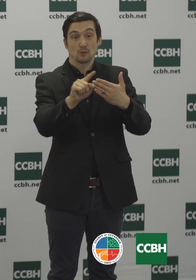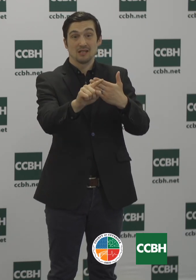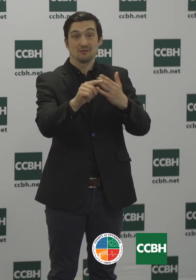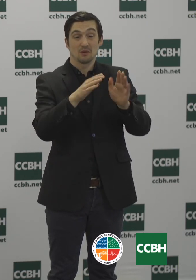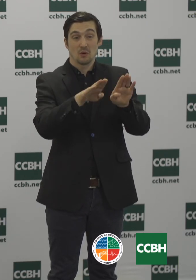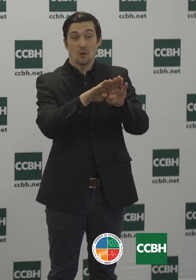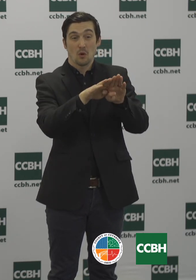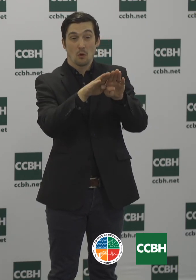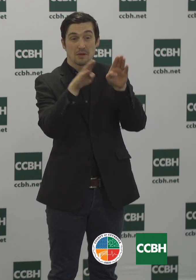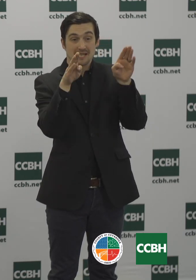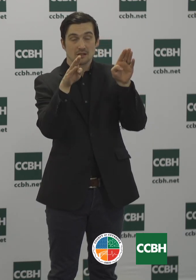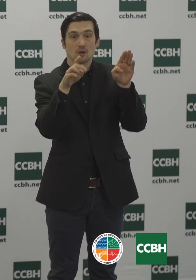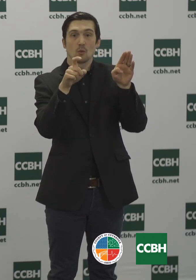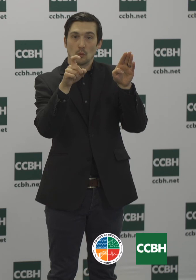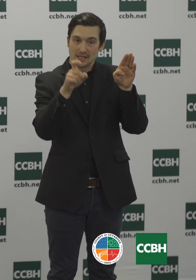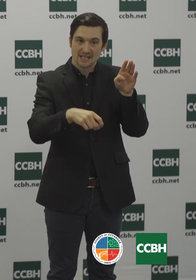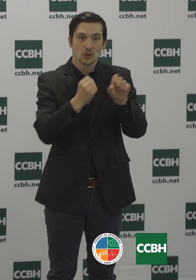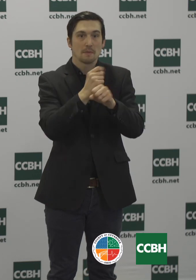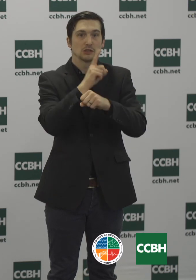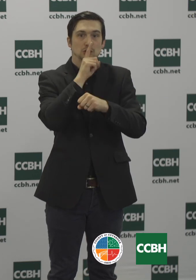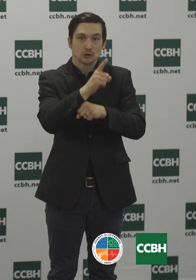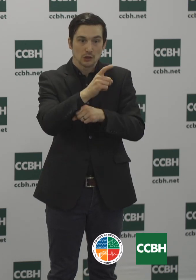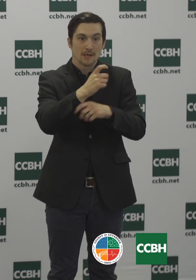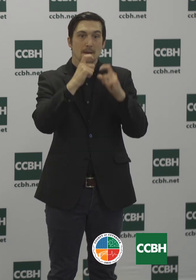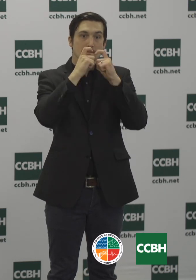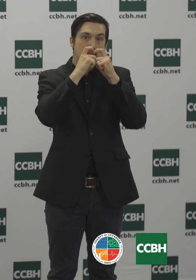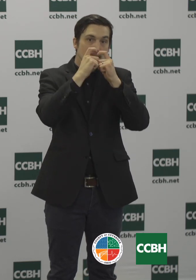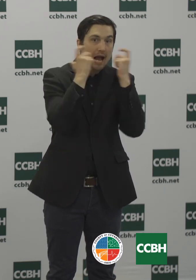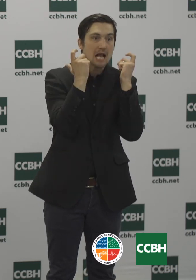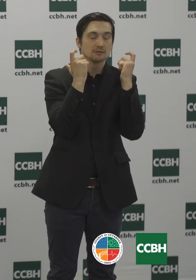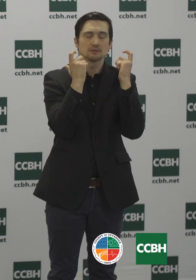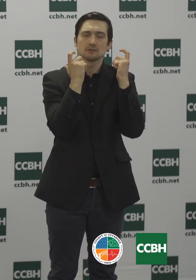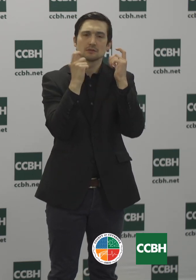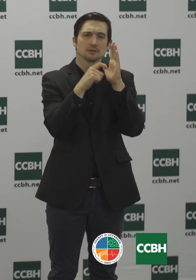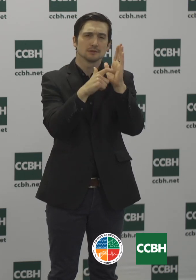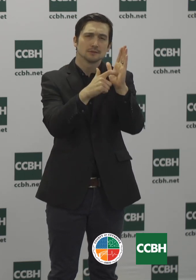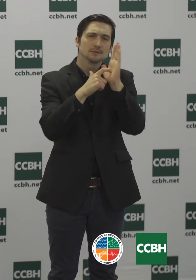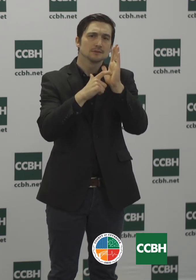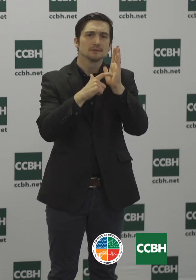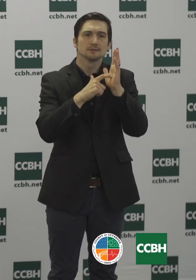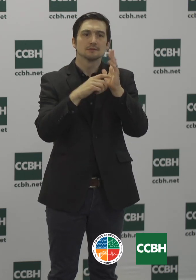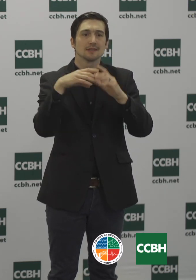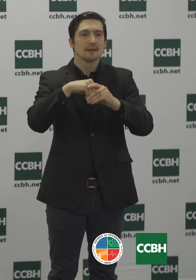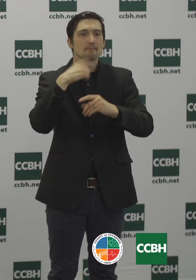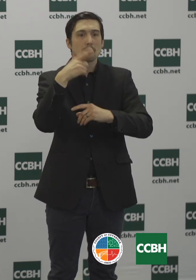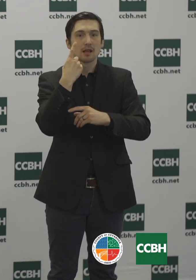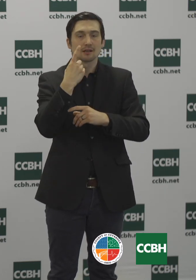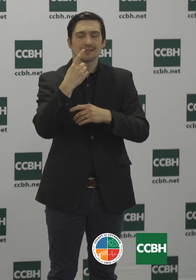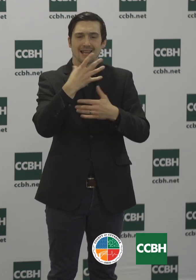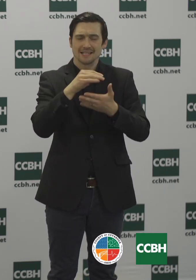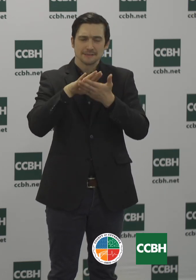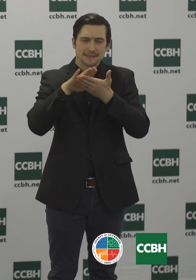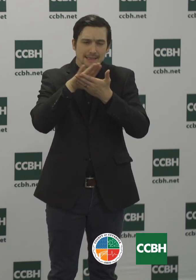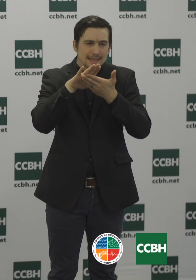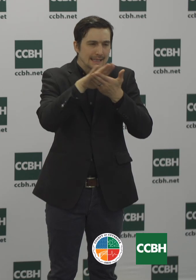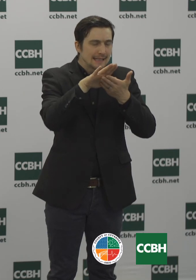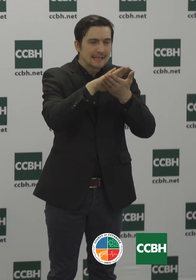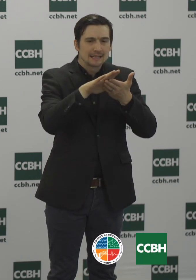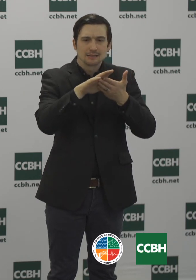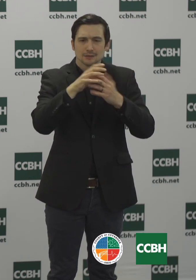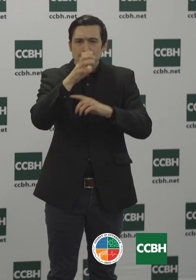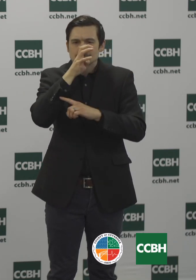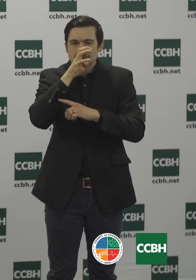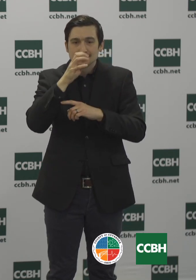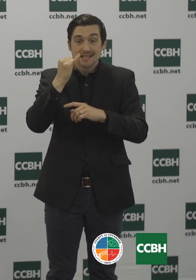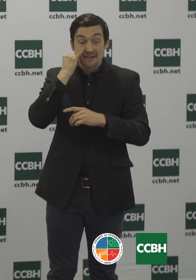distancing messages, on masks in public, on our cleaning, on staying